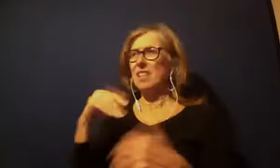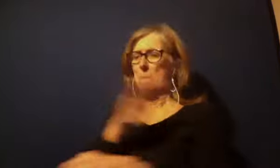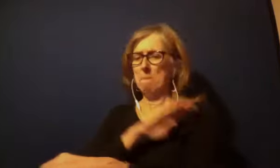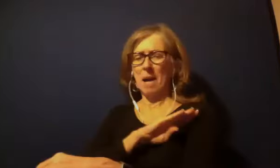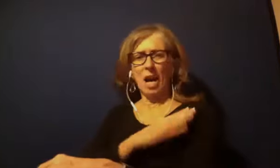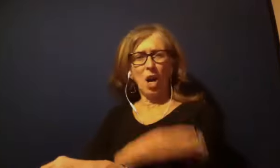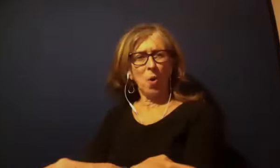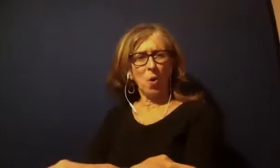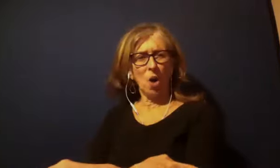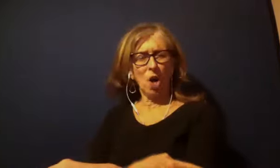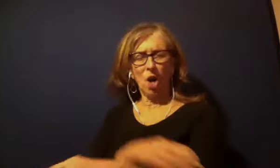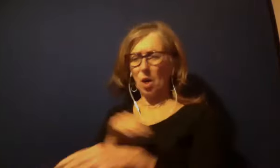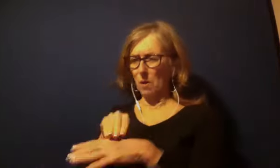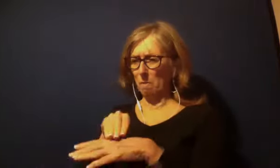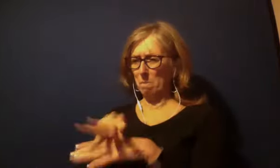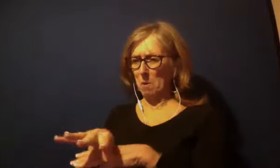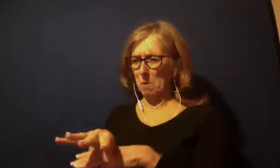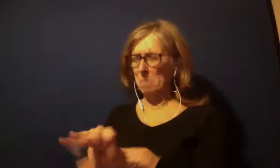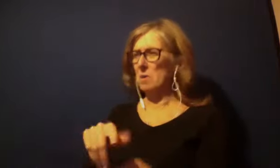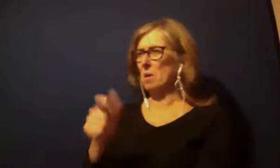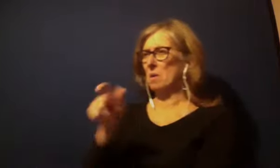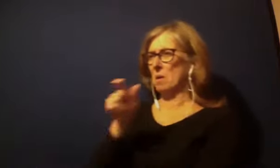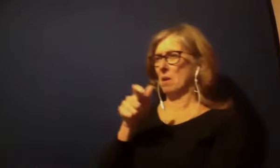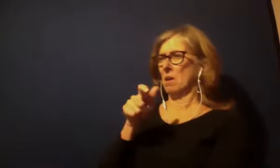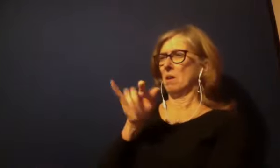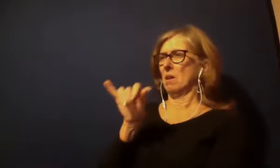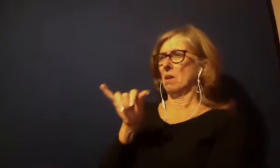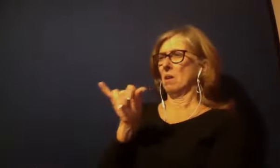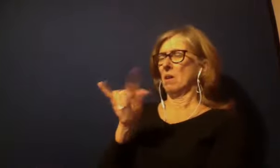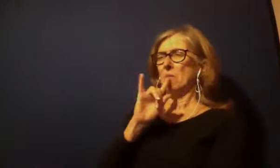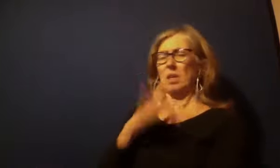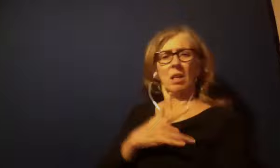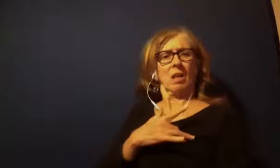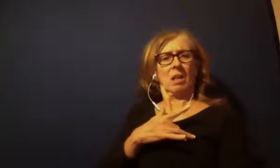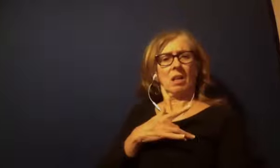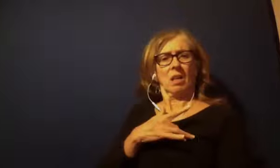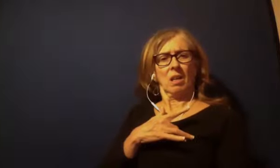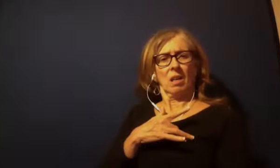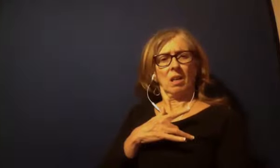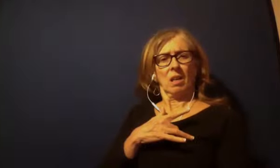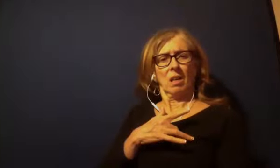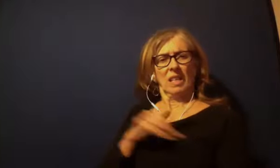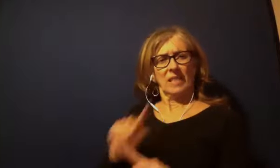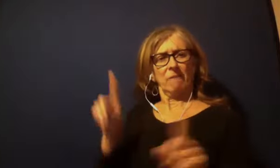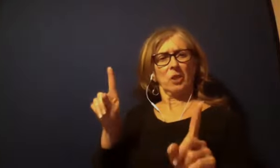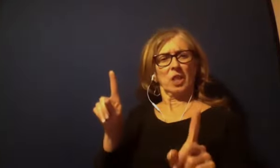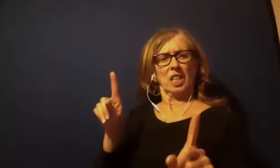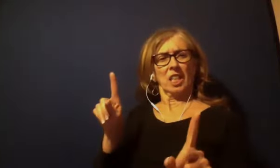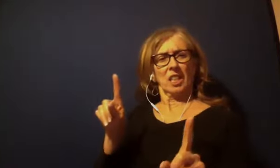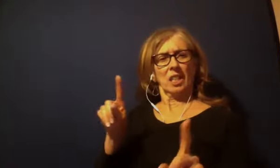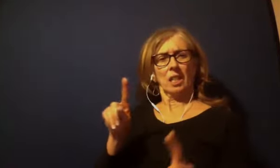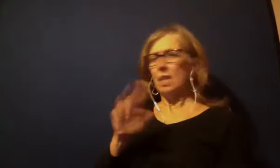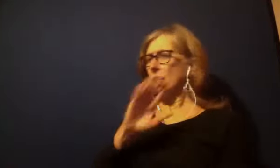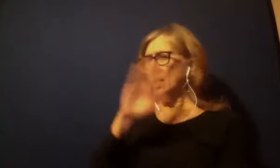God-shaped hole in them, really touched me. I don't know how it was something different. I'd never heard anything like it before, because only just a couple